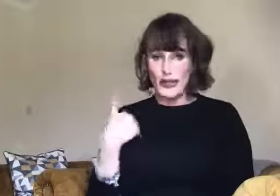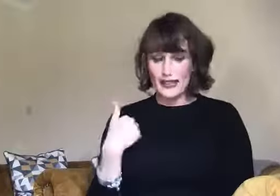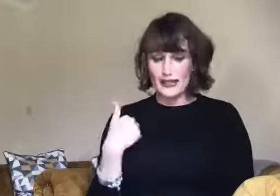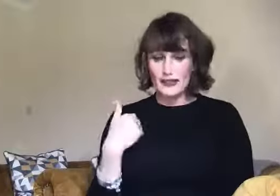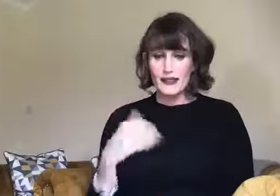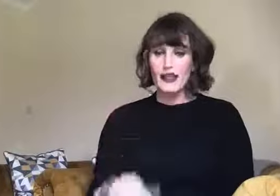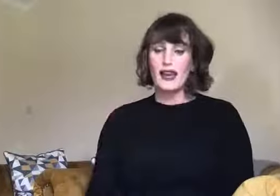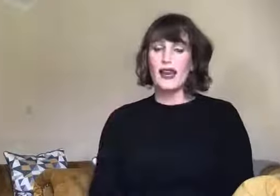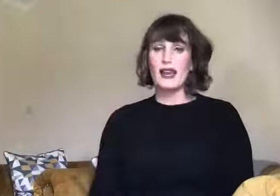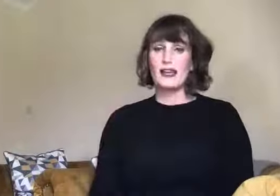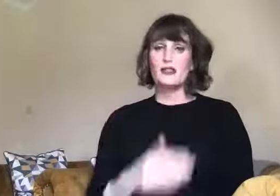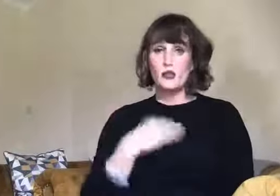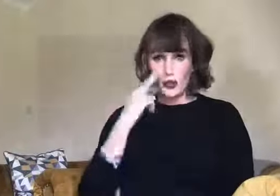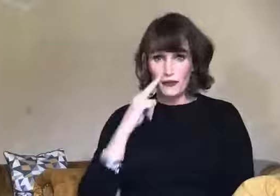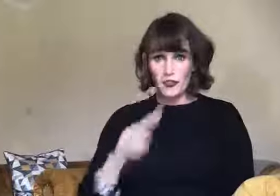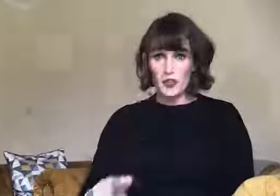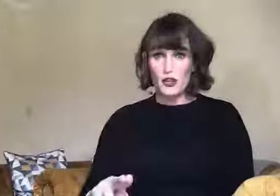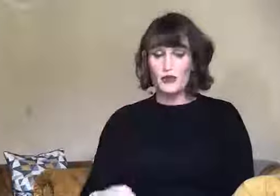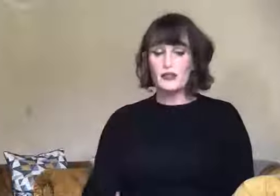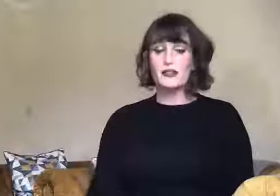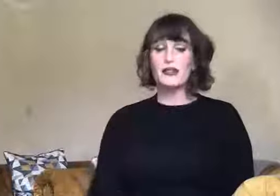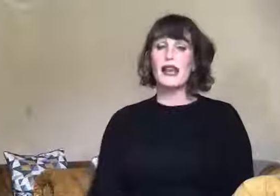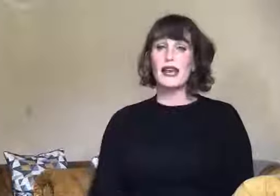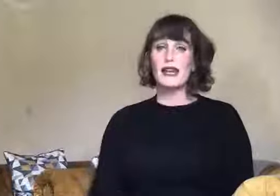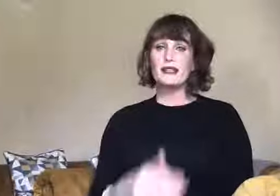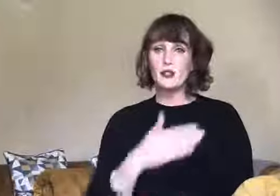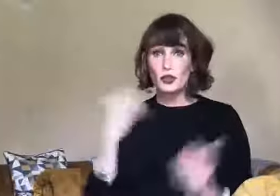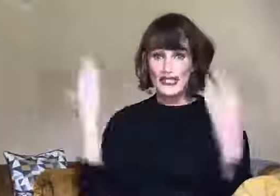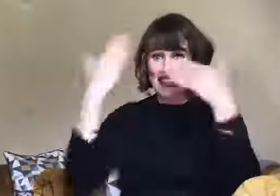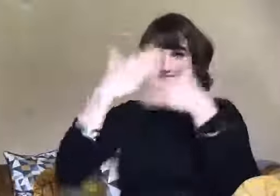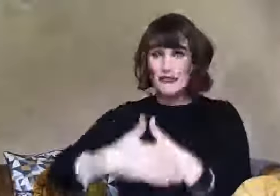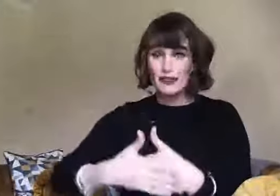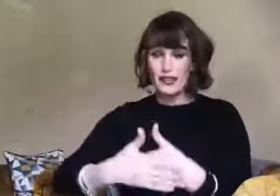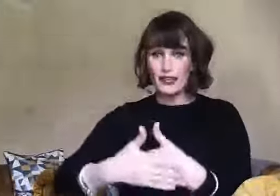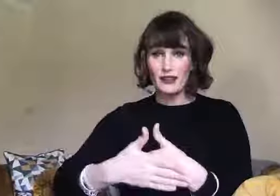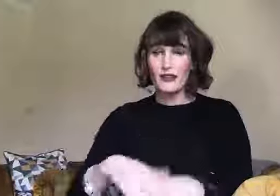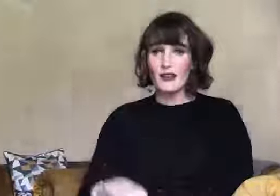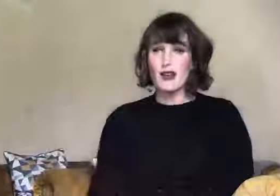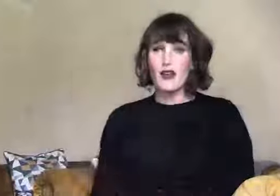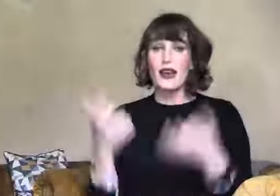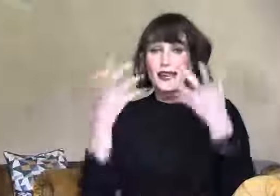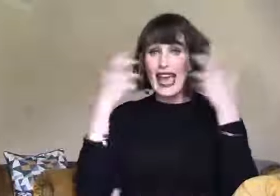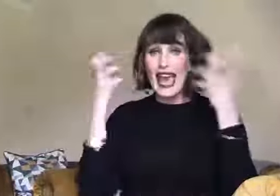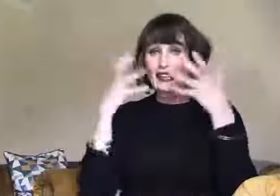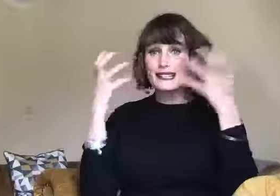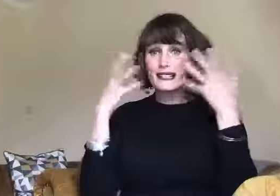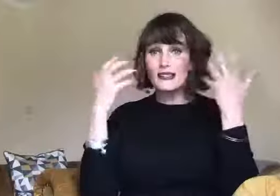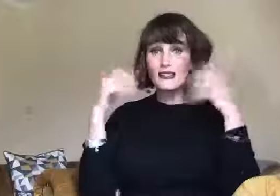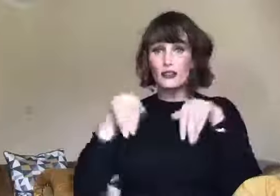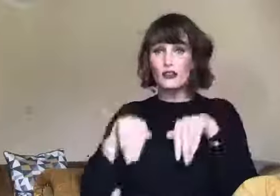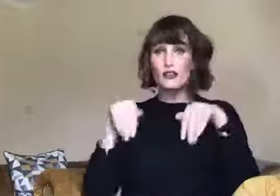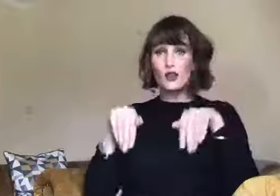morning and good afternoon and good evening. Cat,